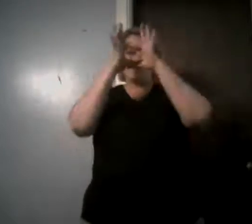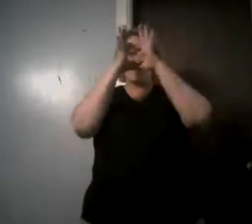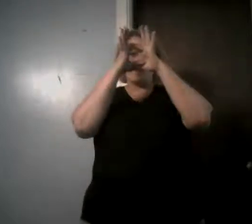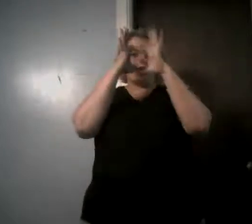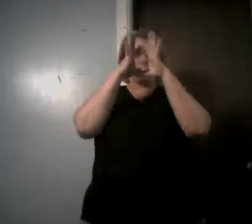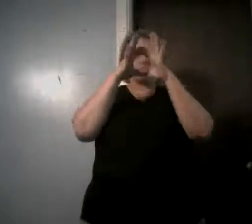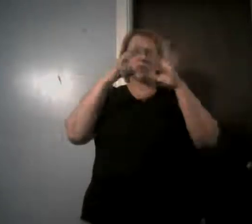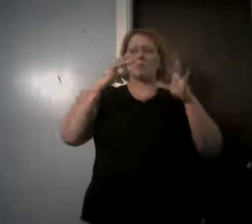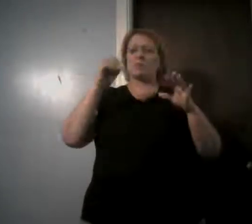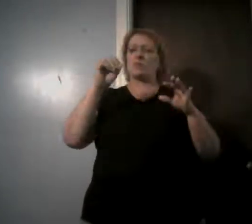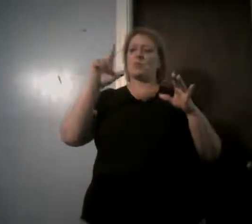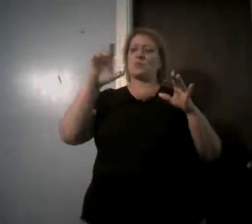or stomach.